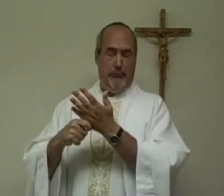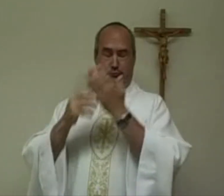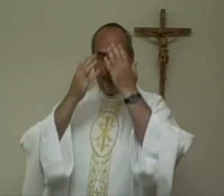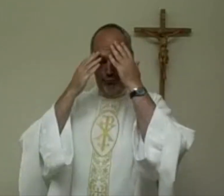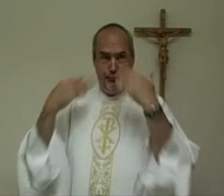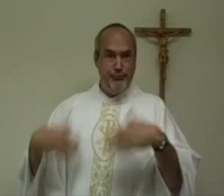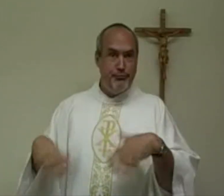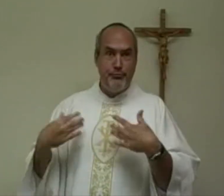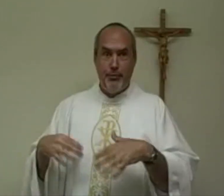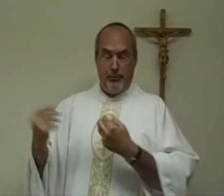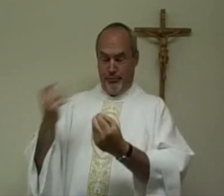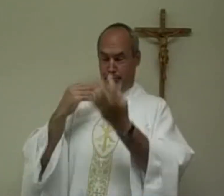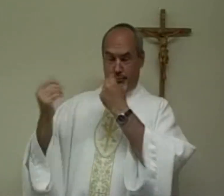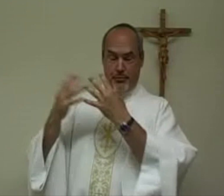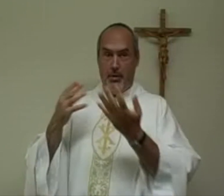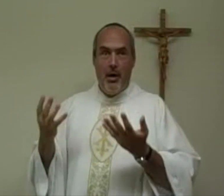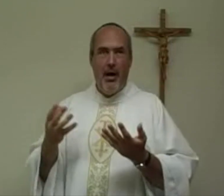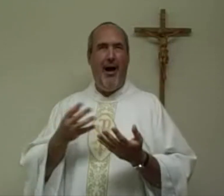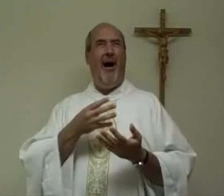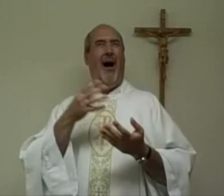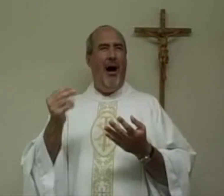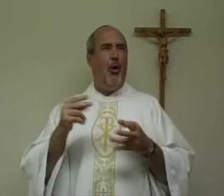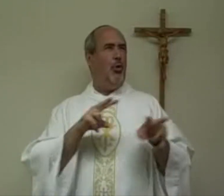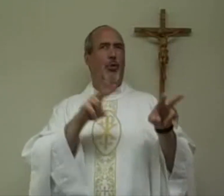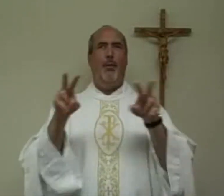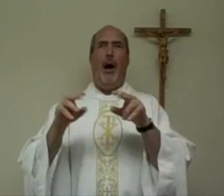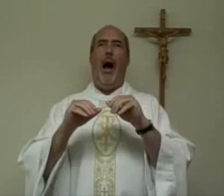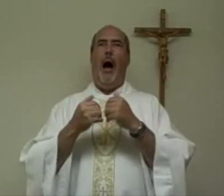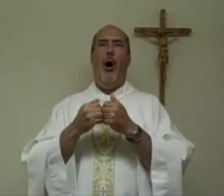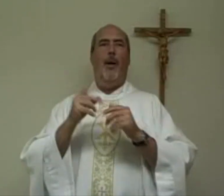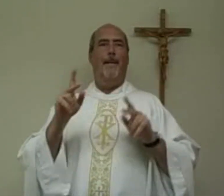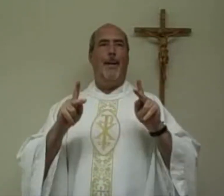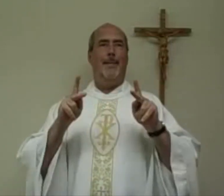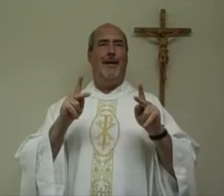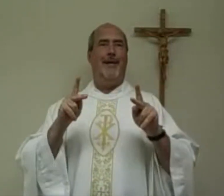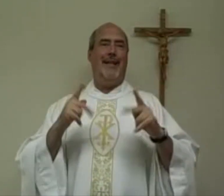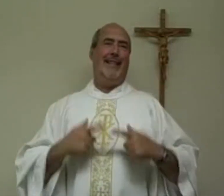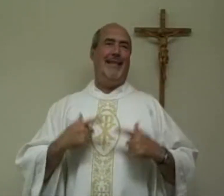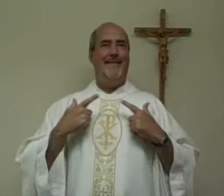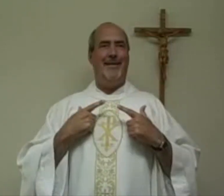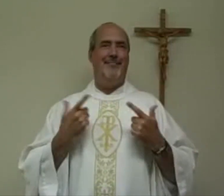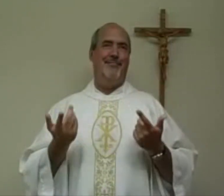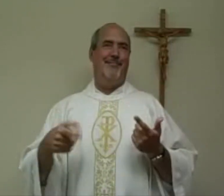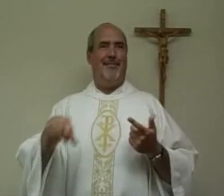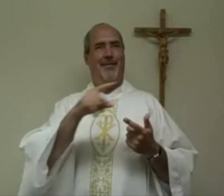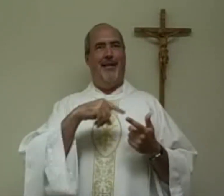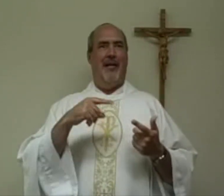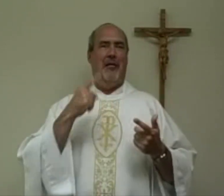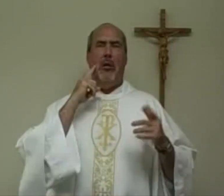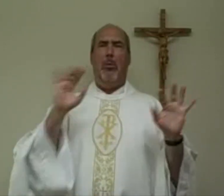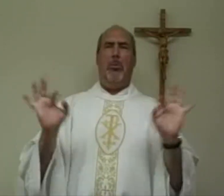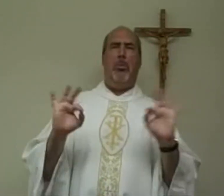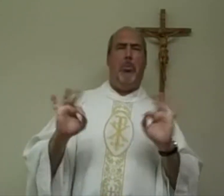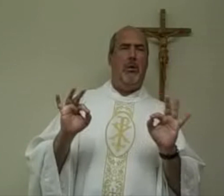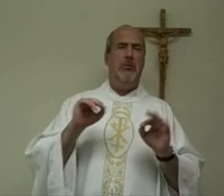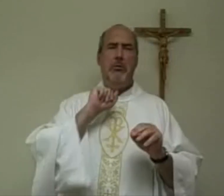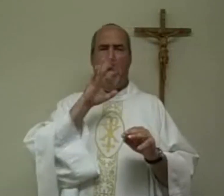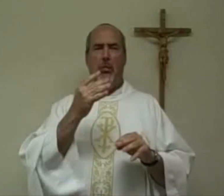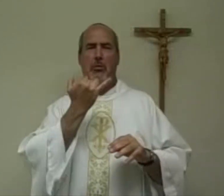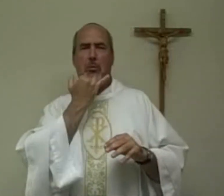media, television, magazines, newspapers. And we see how people go